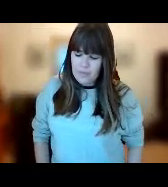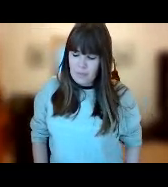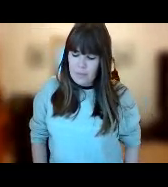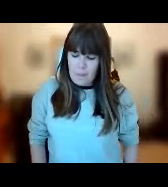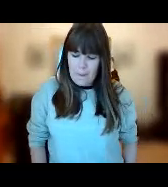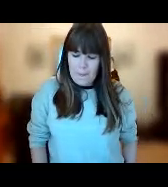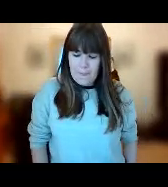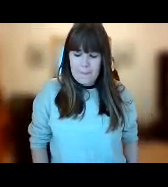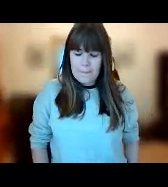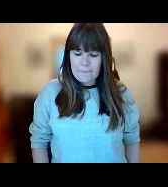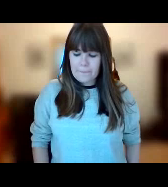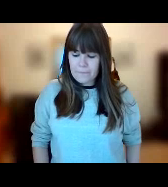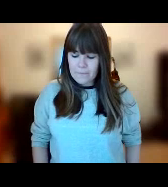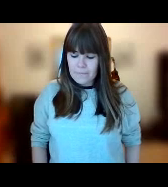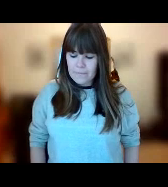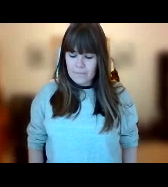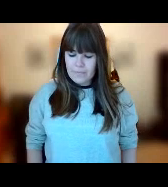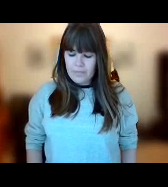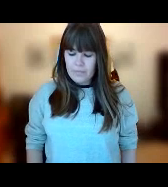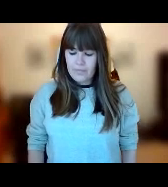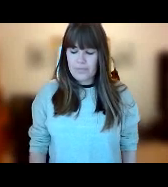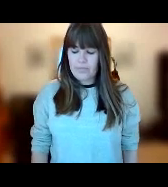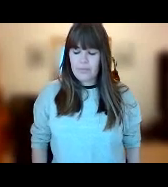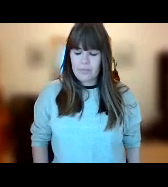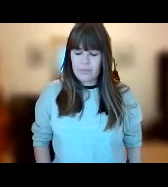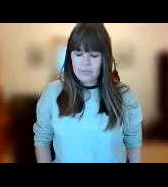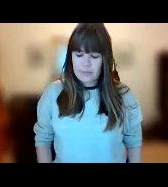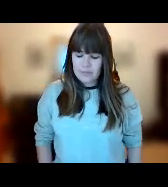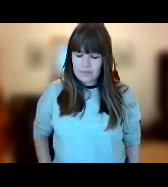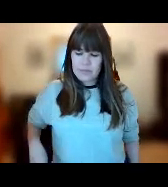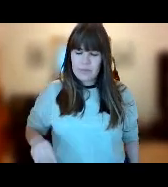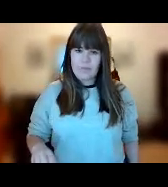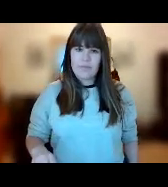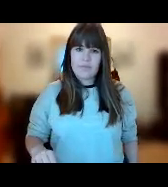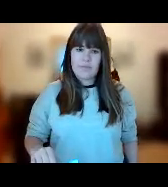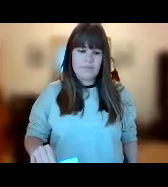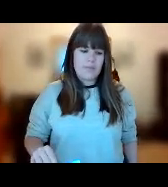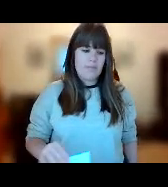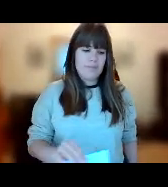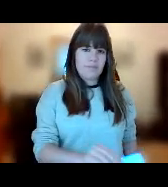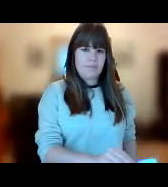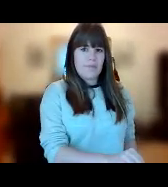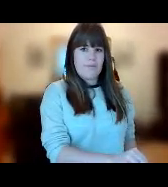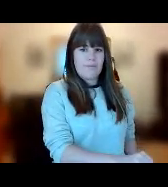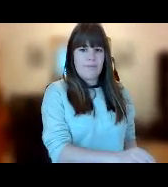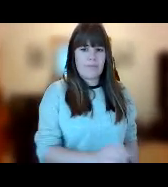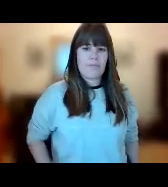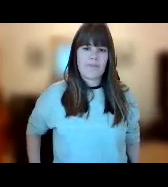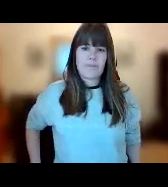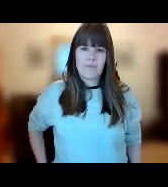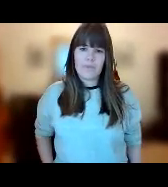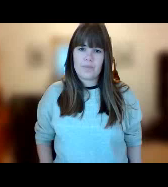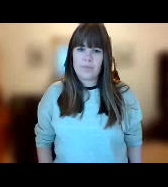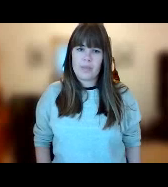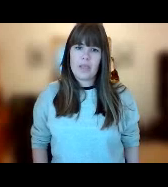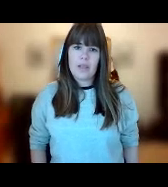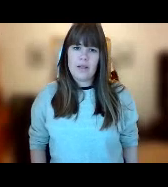And parents, you assume that I cannot live on my own, so you don't encourage me to live on my own, so I don't live on my